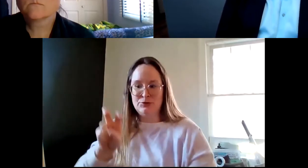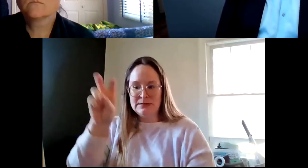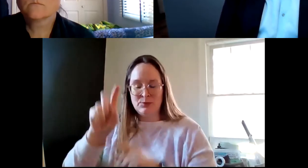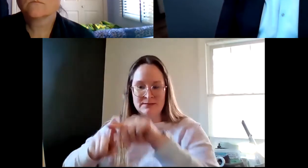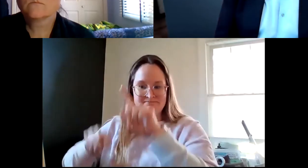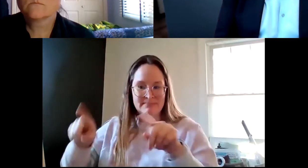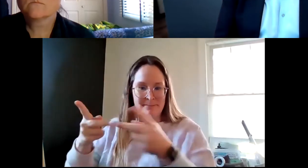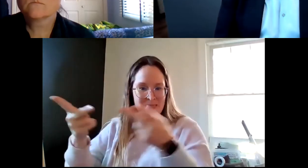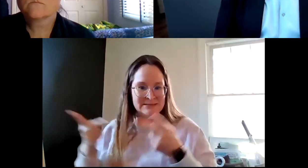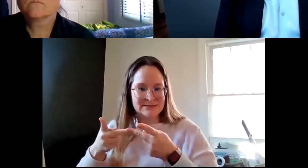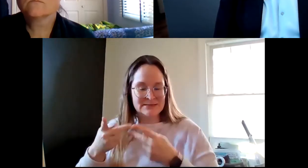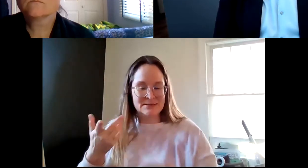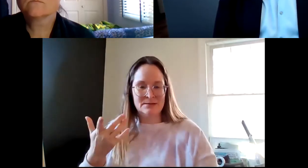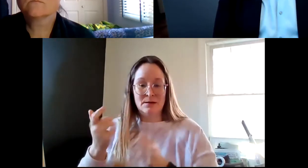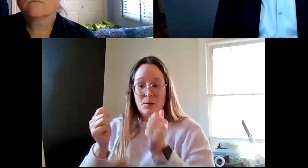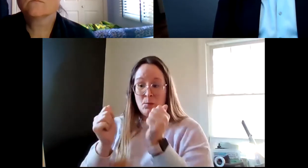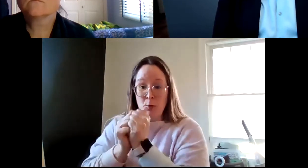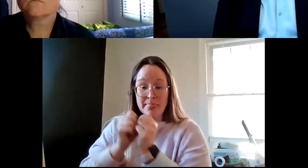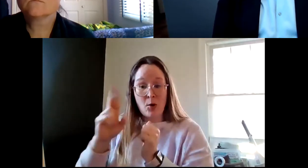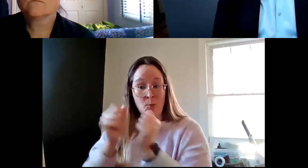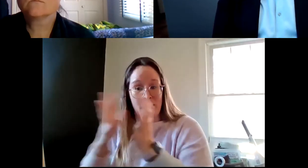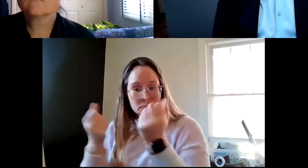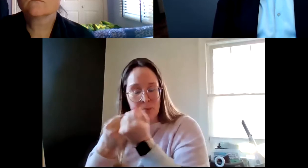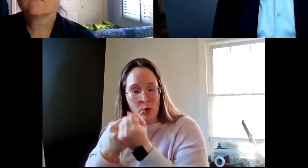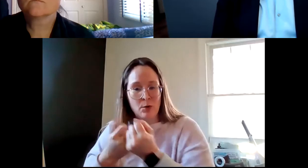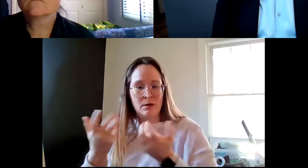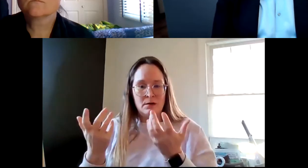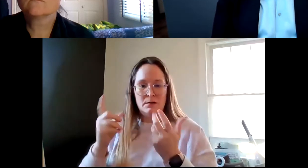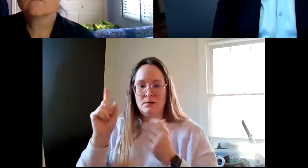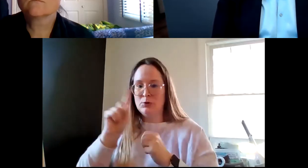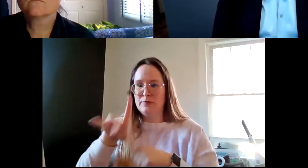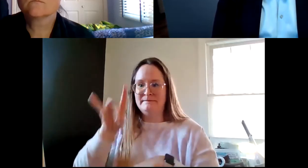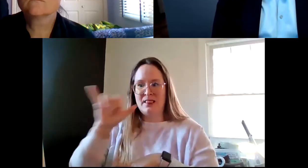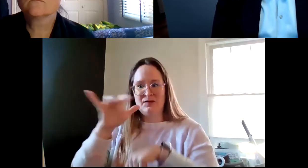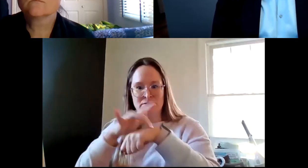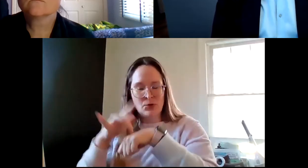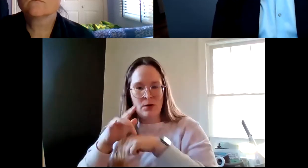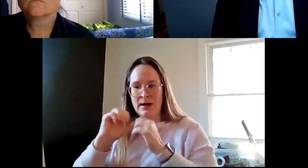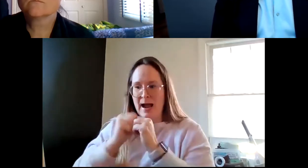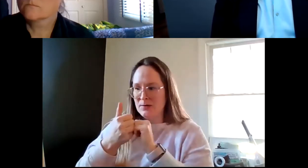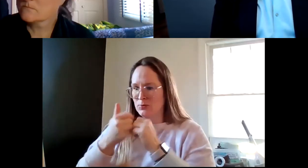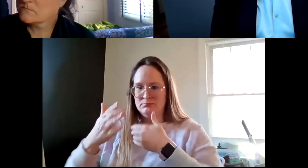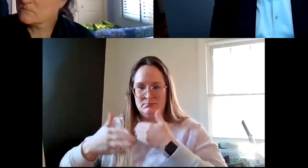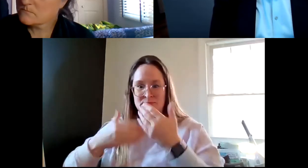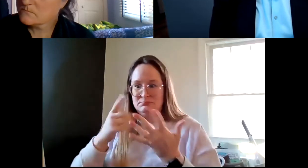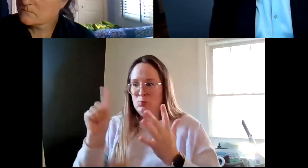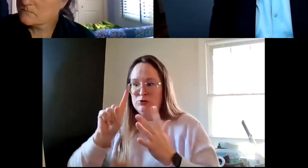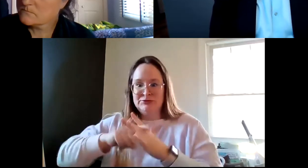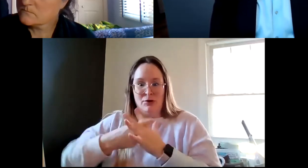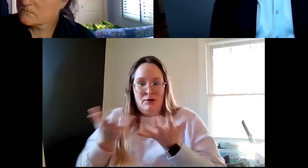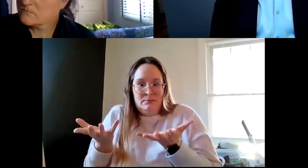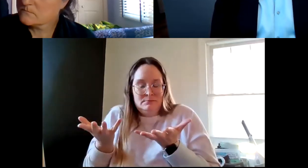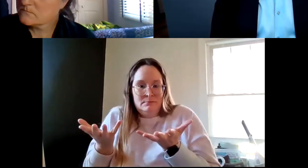versa. Okay, and so because everybody that's going through this journey is at a different place, and everybody has different issues, and